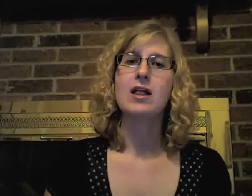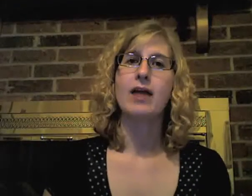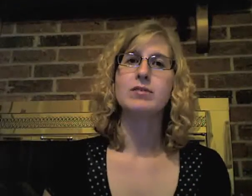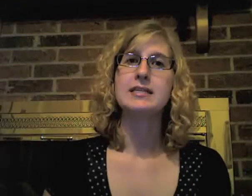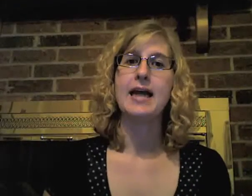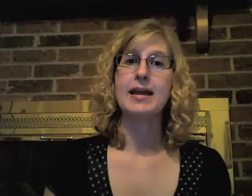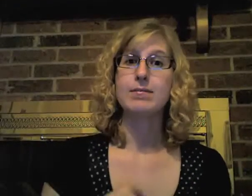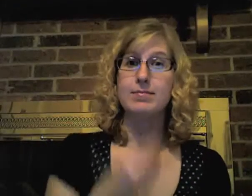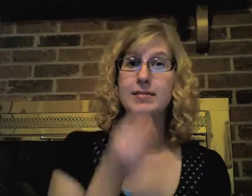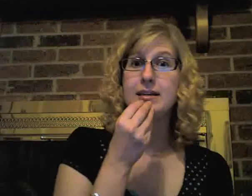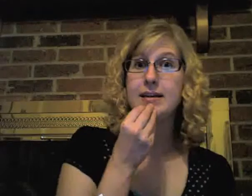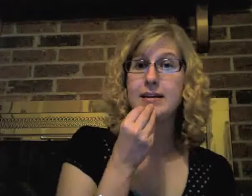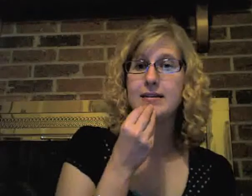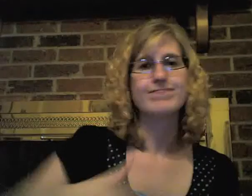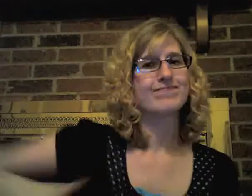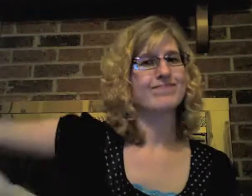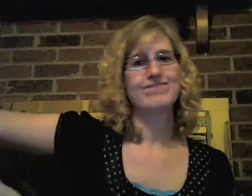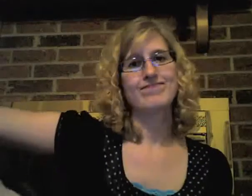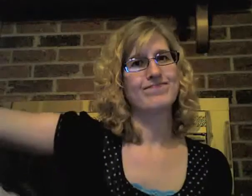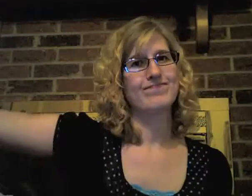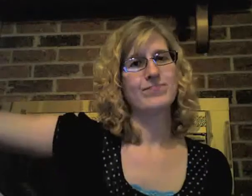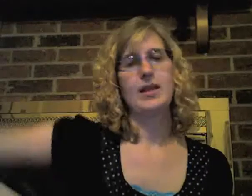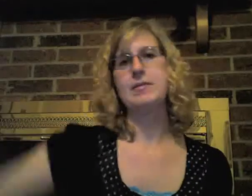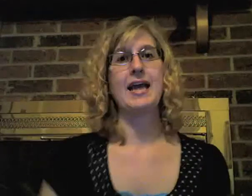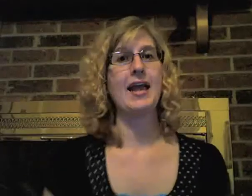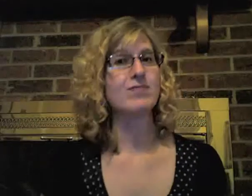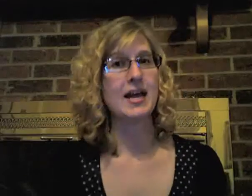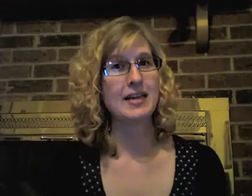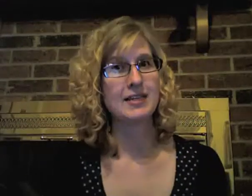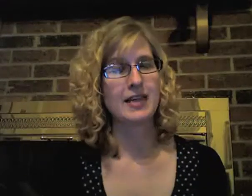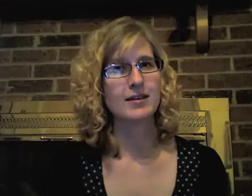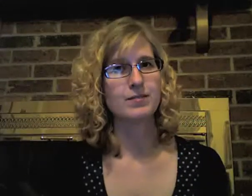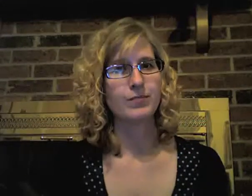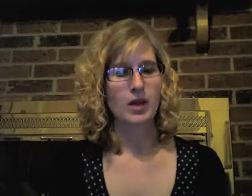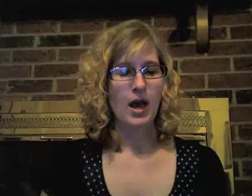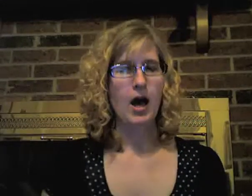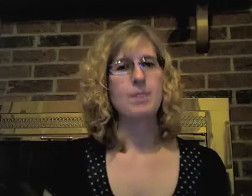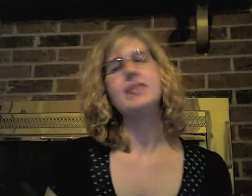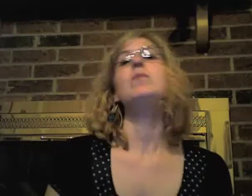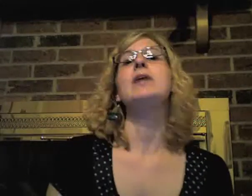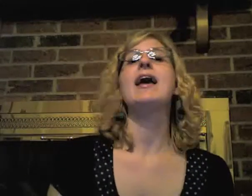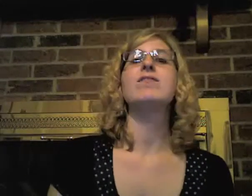eat. That means I have not eaten yet. And then we have later.